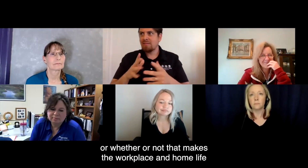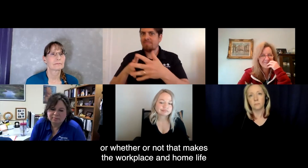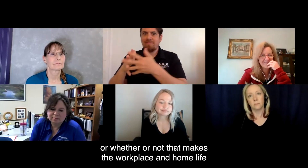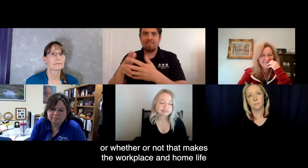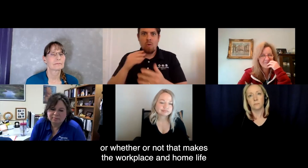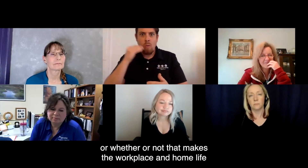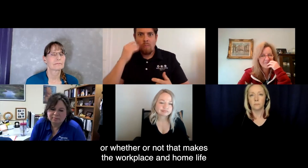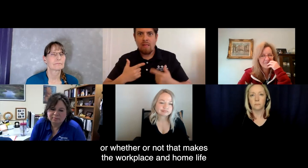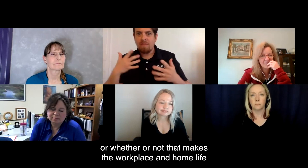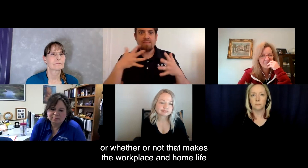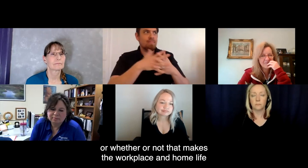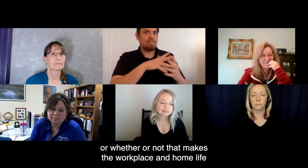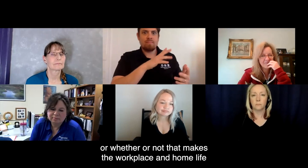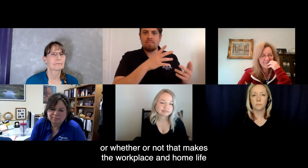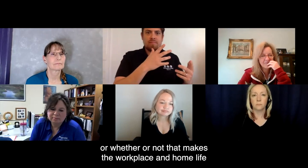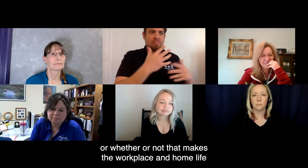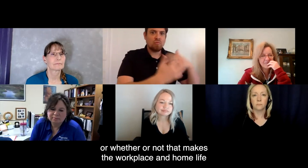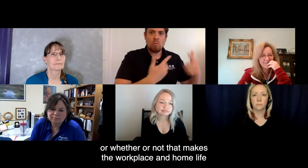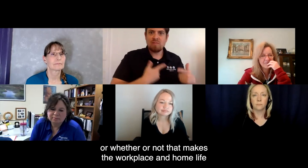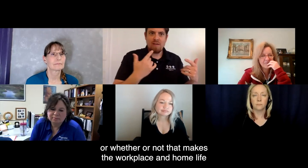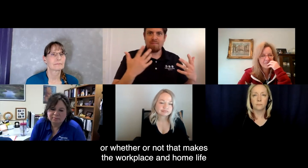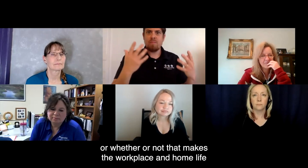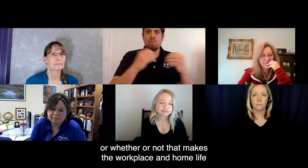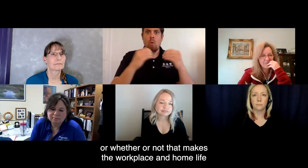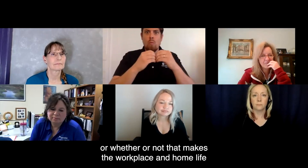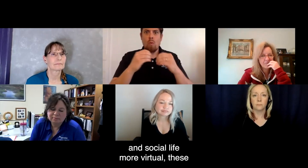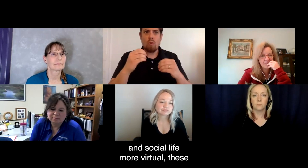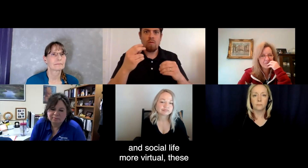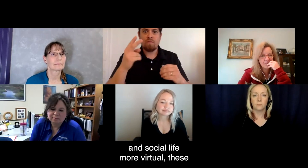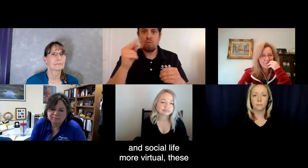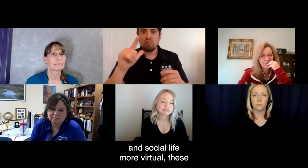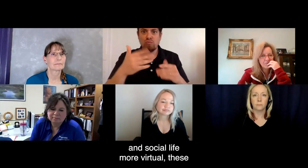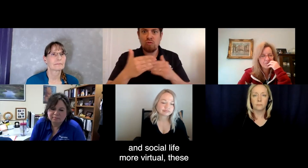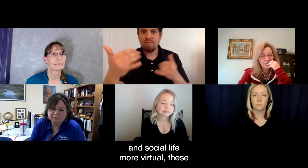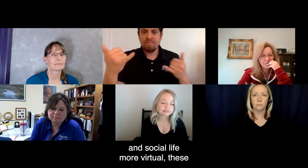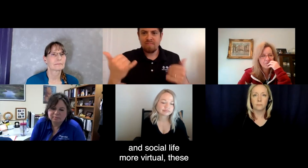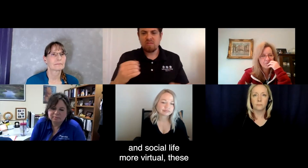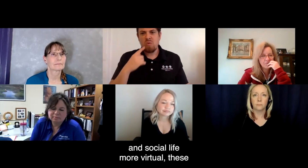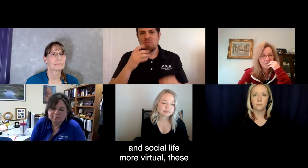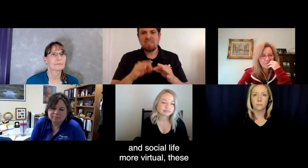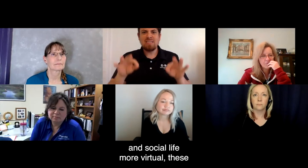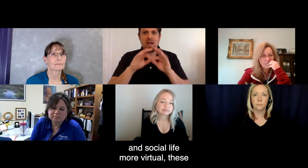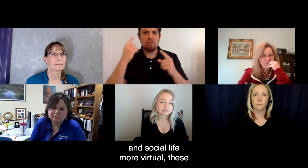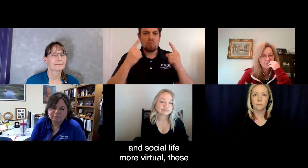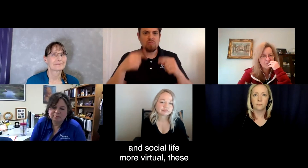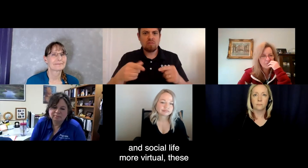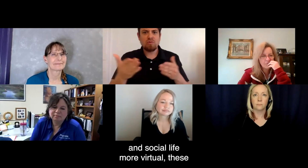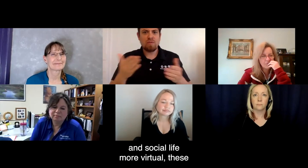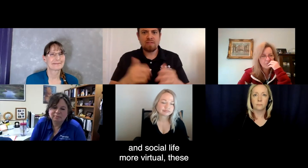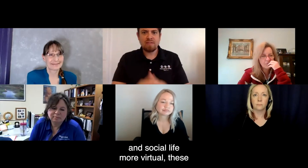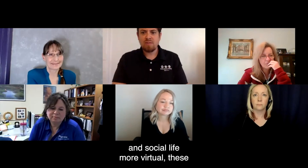that makes the workplace and home life and social life more